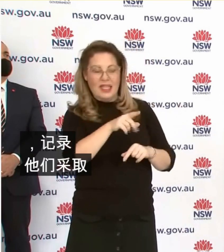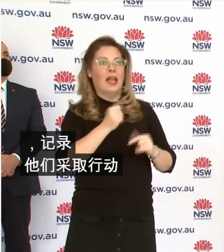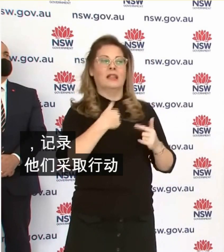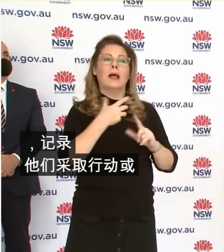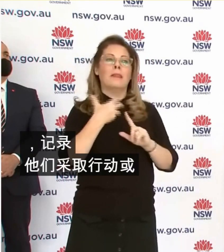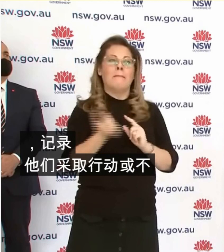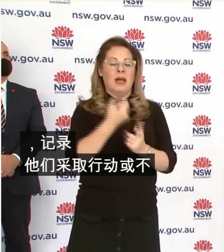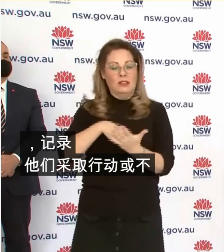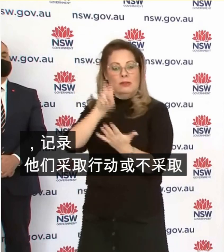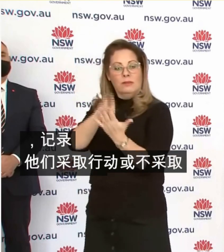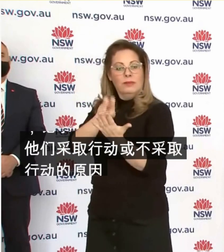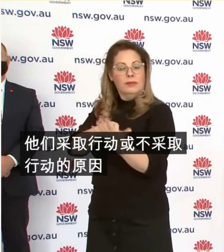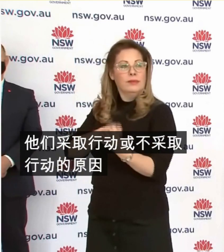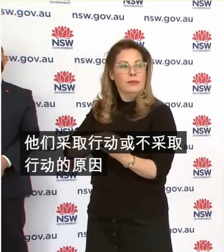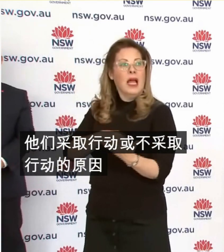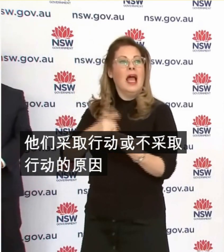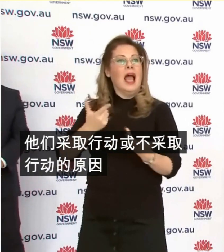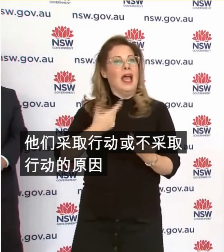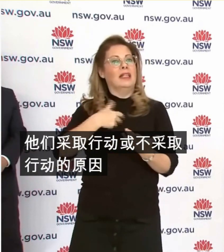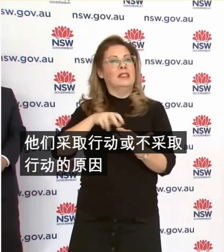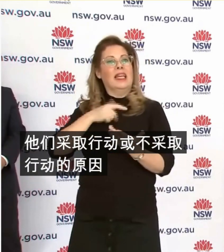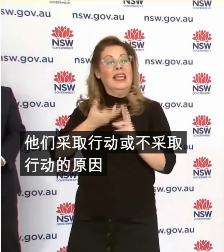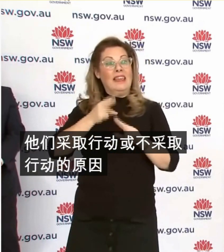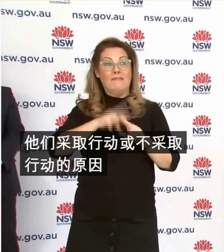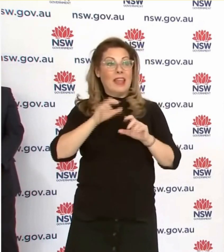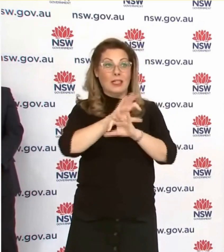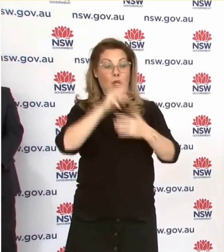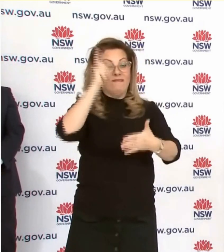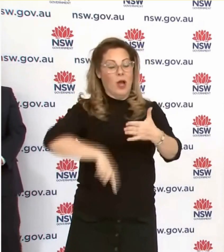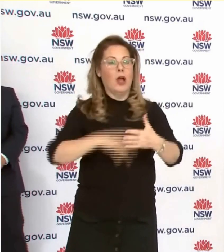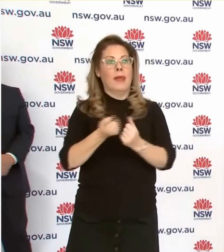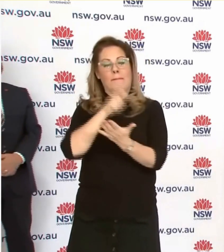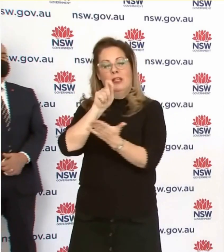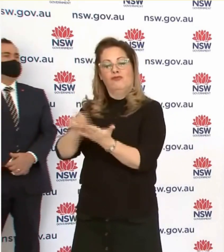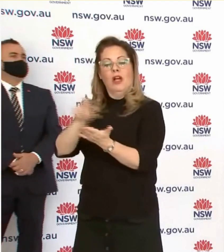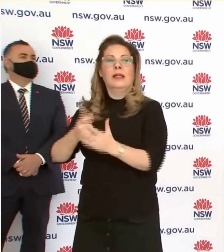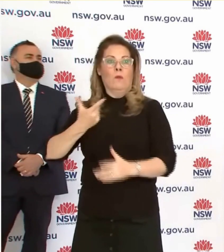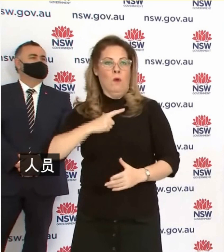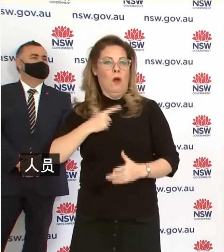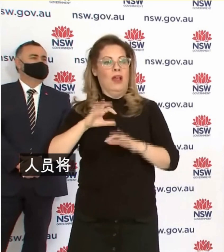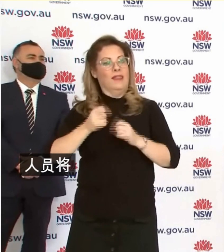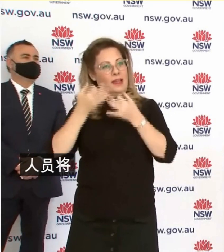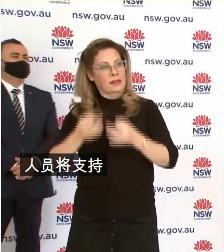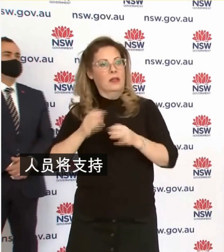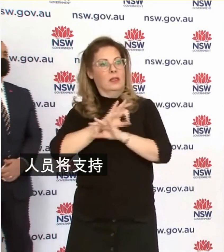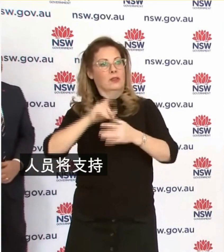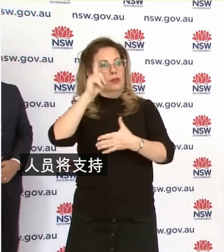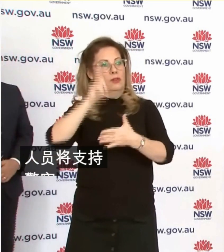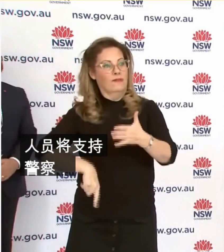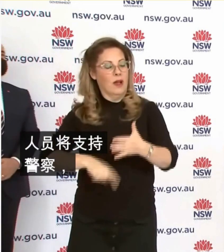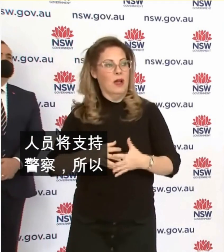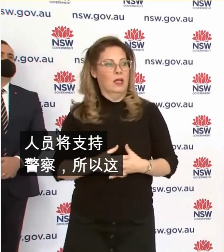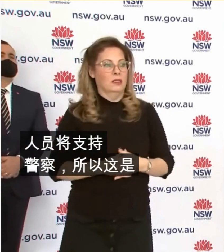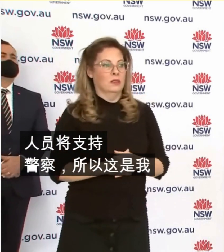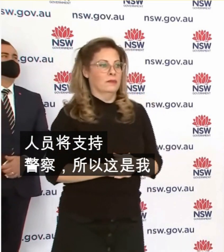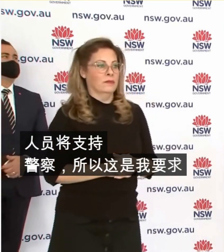why they take action or they don't take action. Commissioner, can you just clarify, you said up to 1,800 ADF personnel are going to be